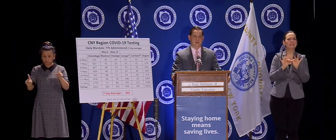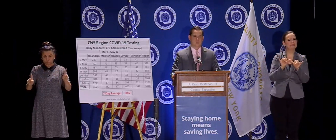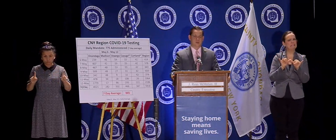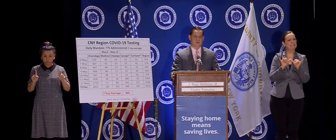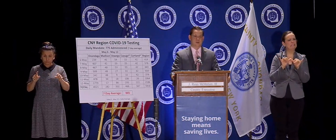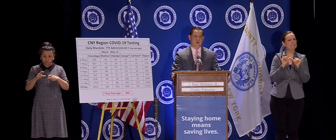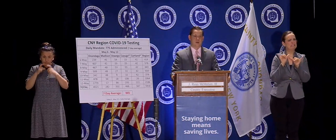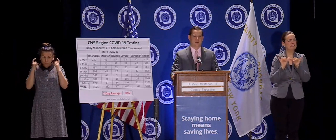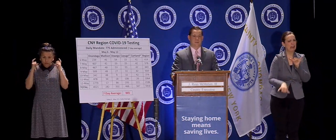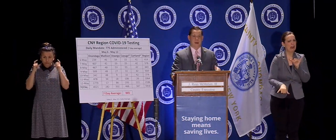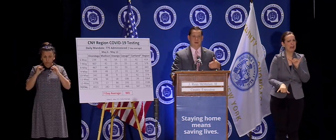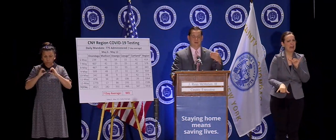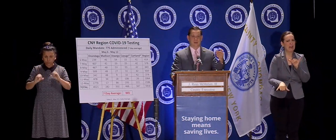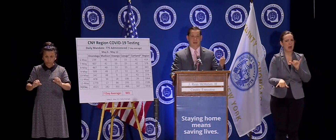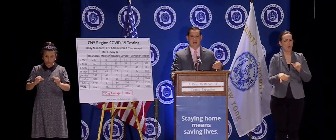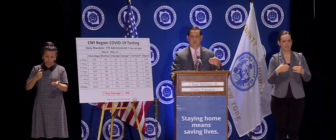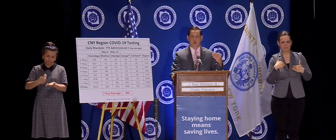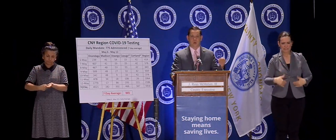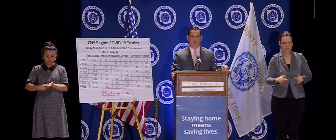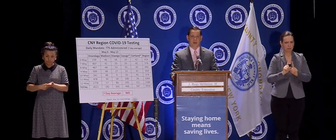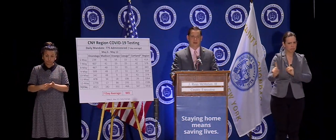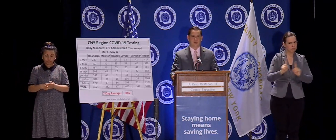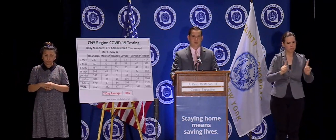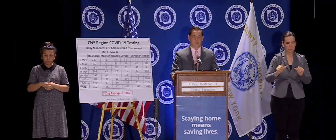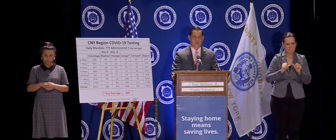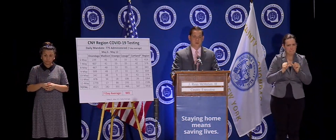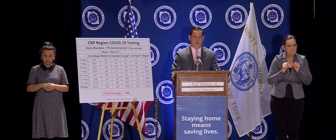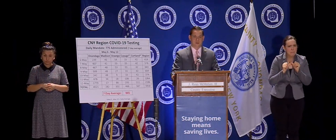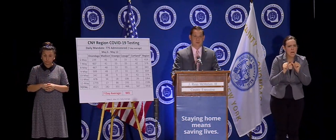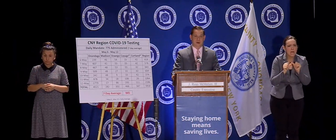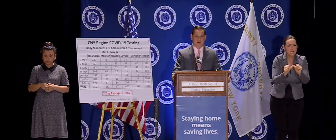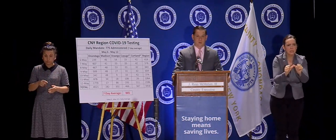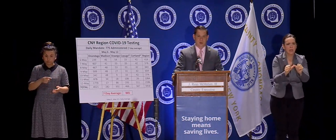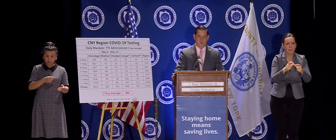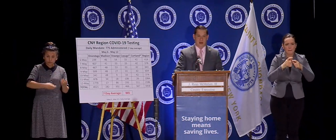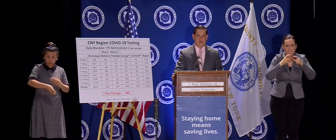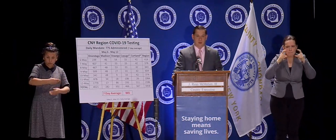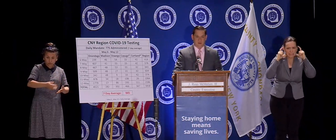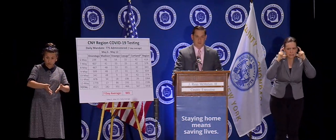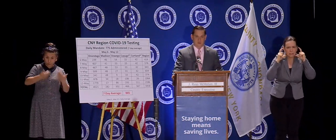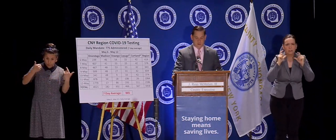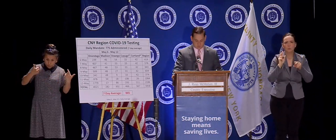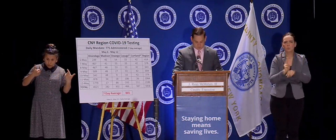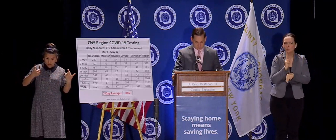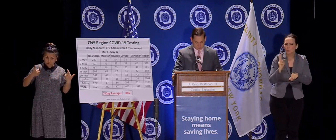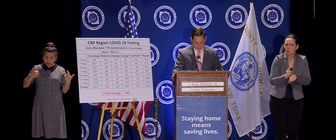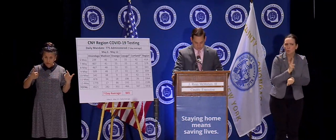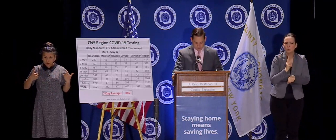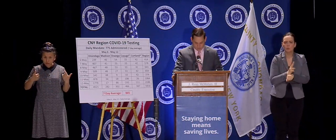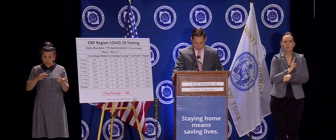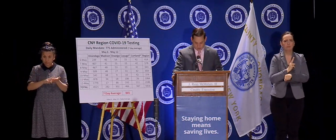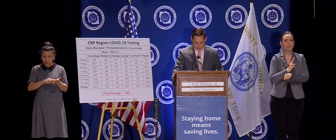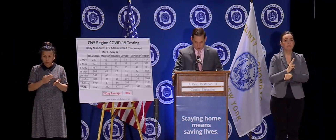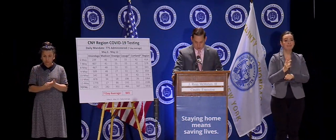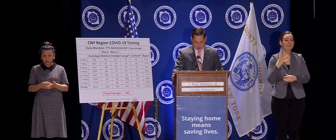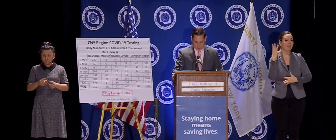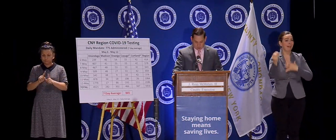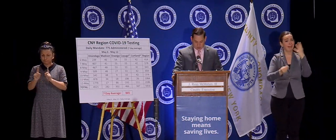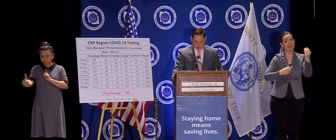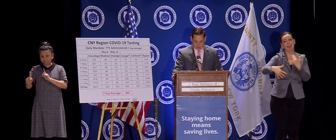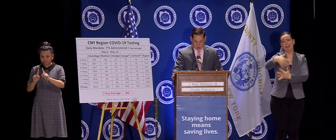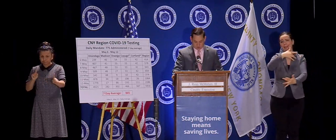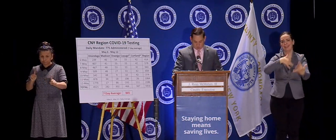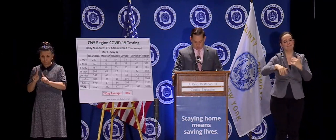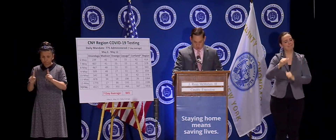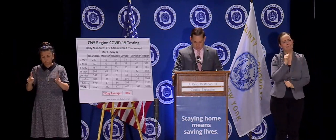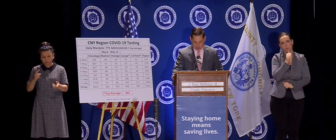laxed. We're just allowed to get back the economy going again. We still need to be better than we ever have been for physical distancing.